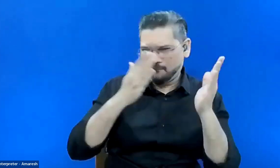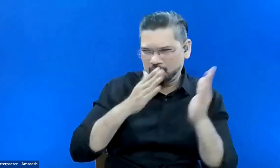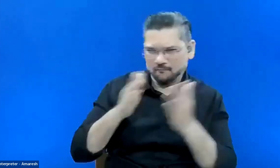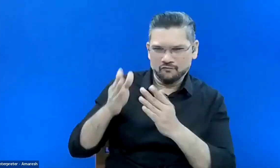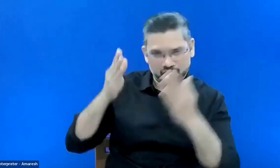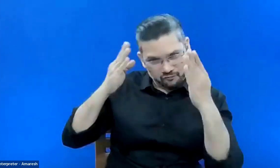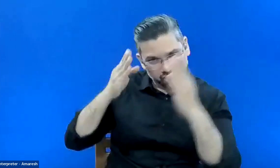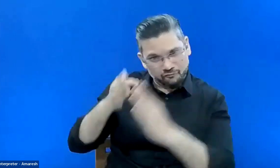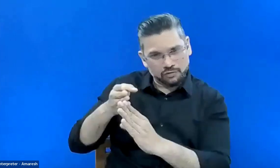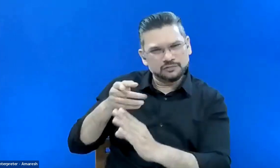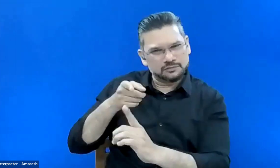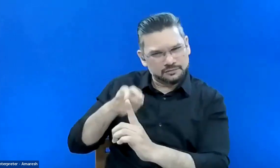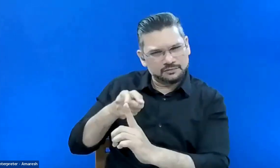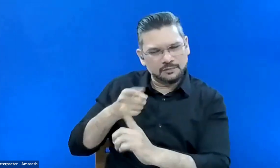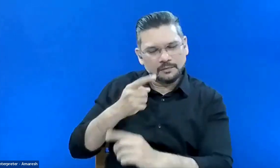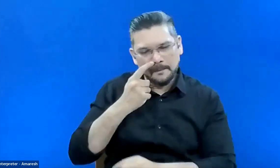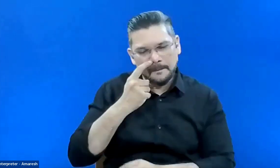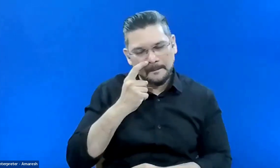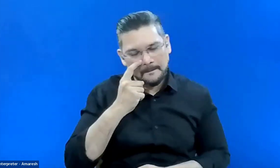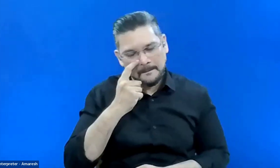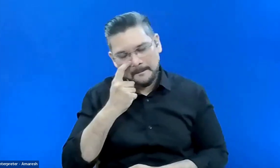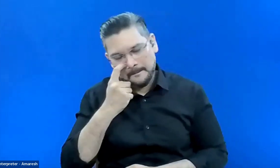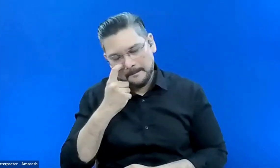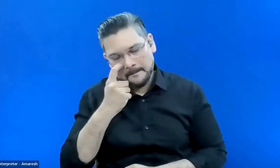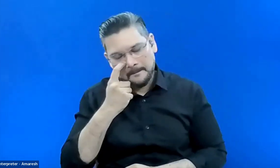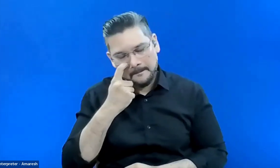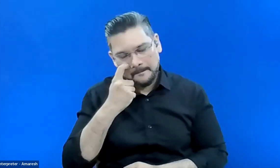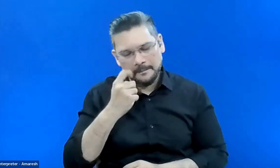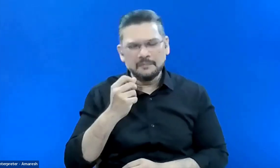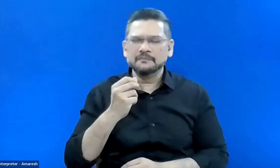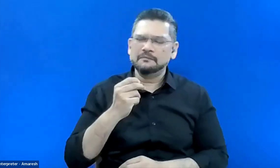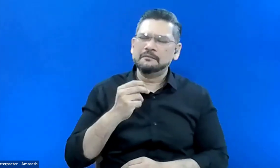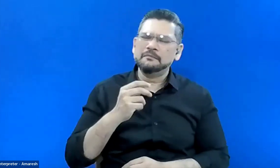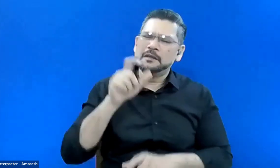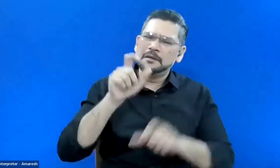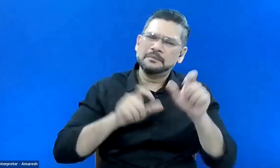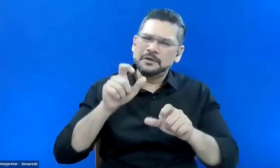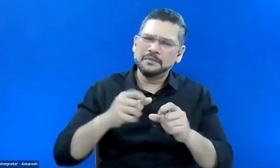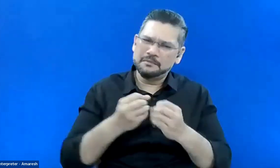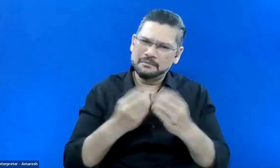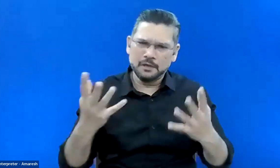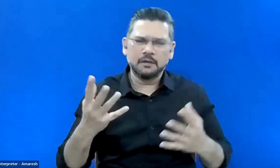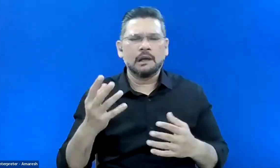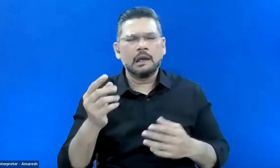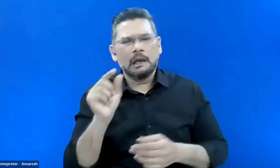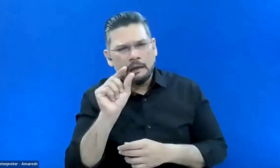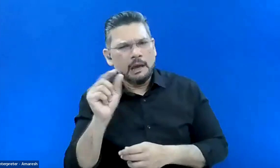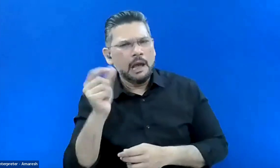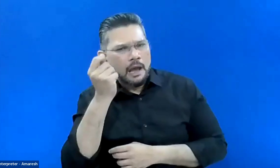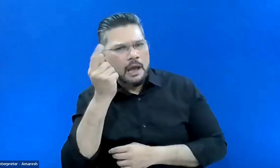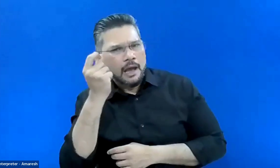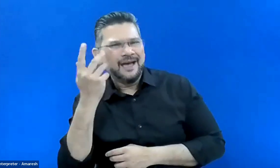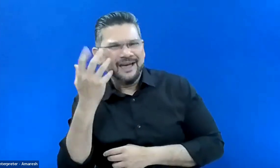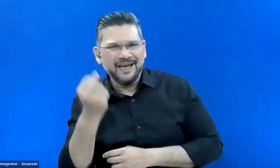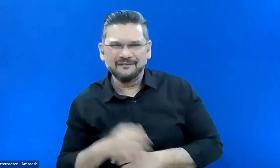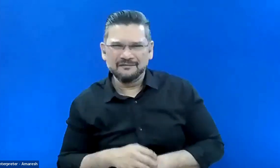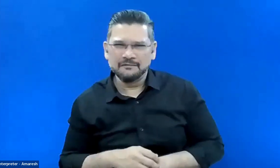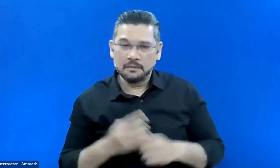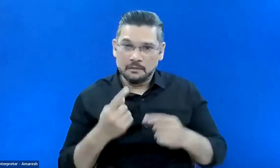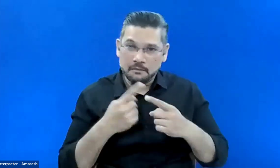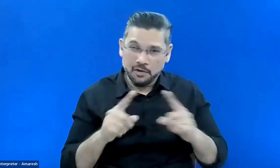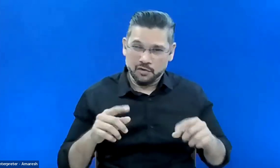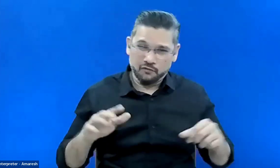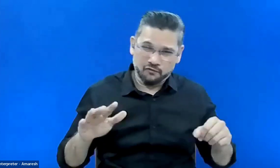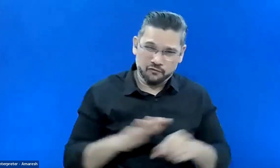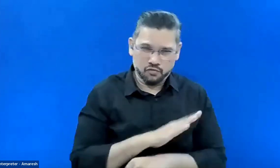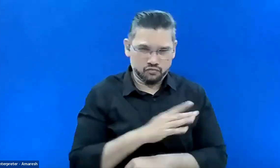it's still insufficiently understood. There's information, but people are really not digesting